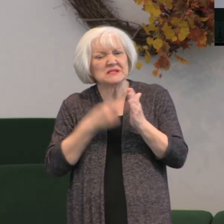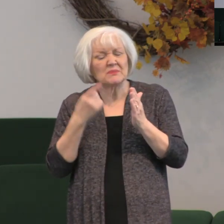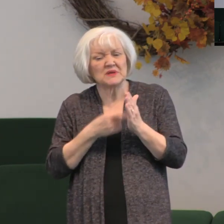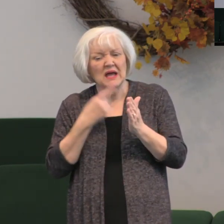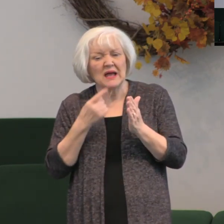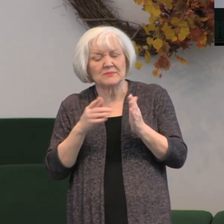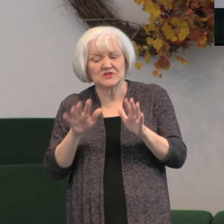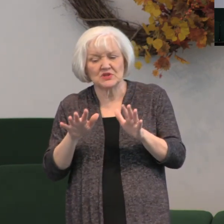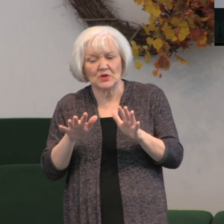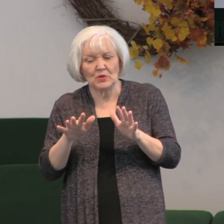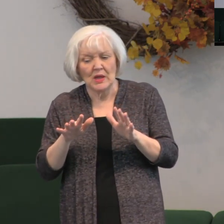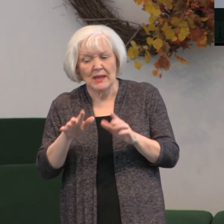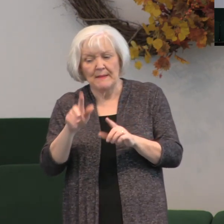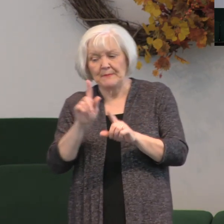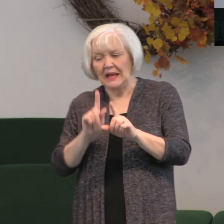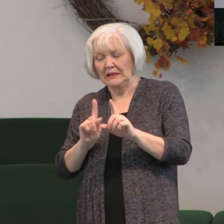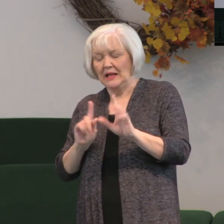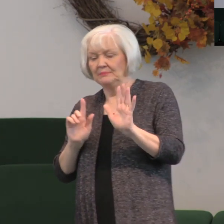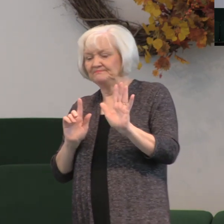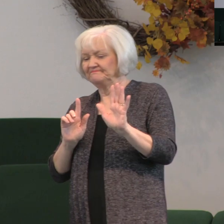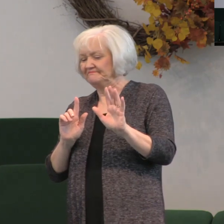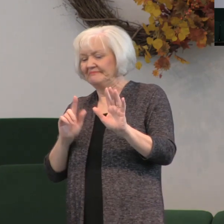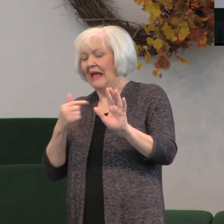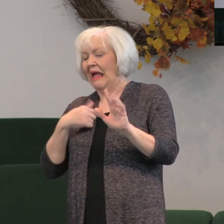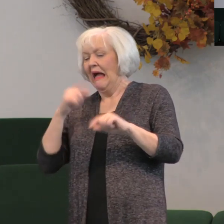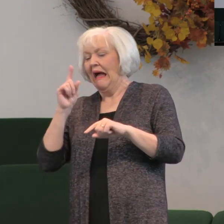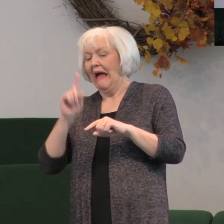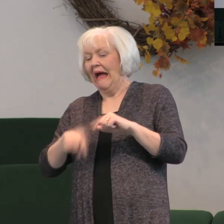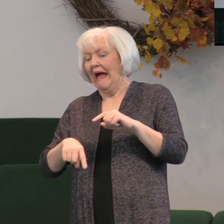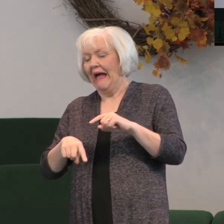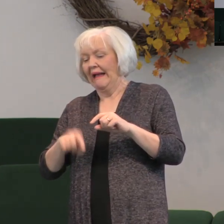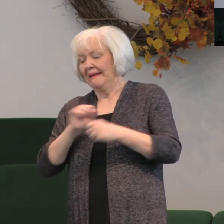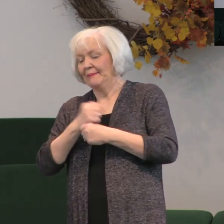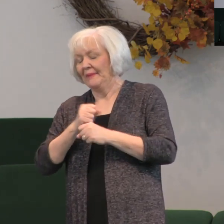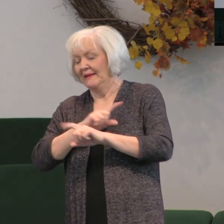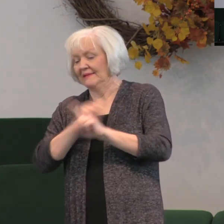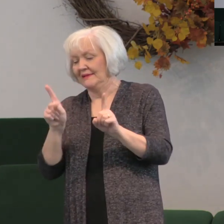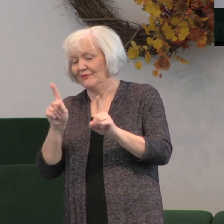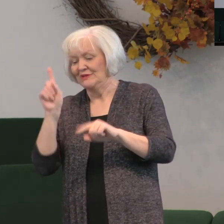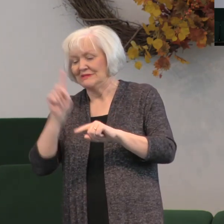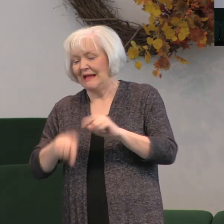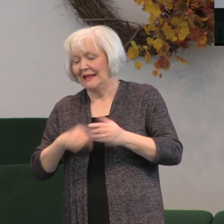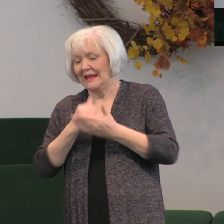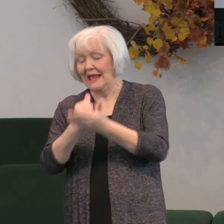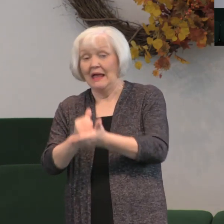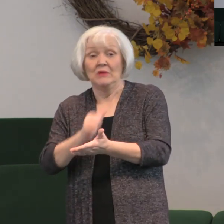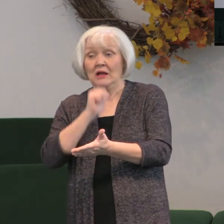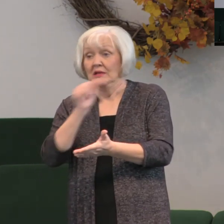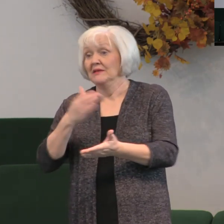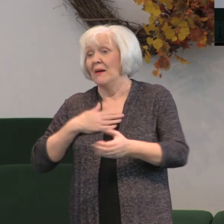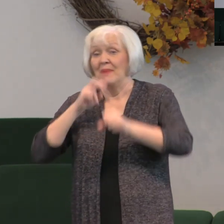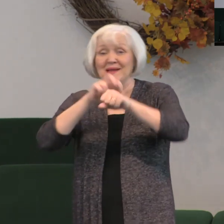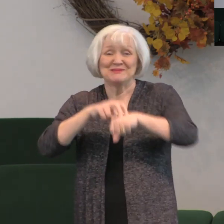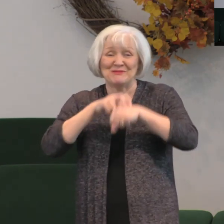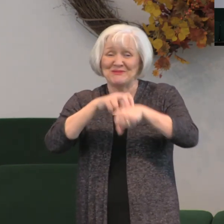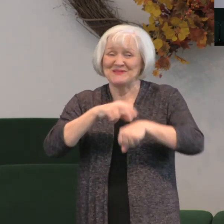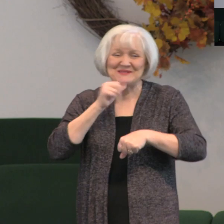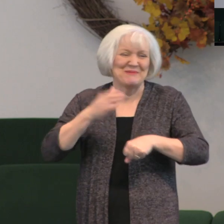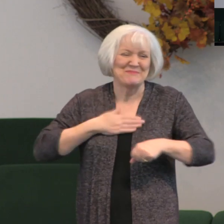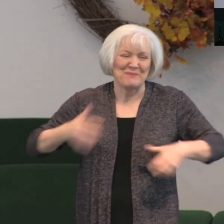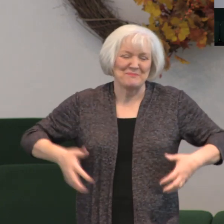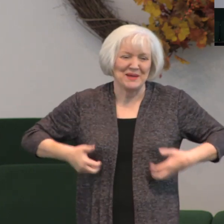and say well I can't make any difference I can't do anything about that so not my circus not my monkeys I'm going to step away